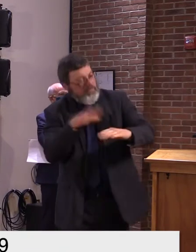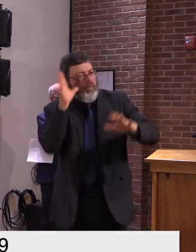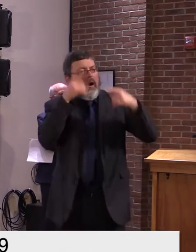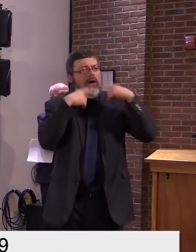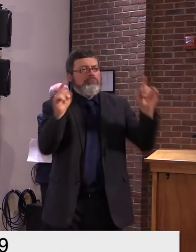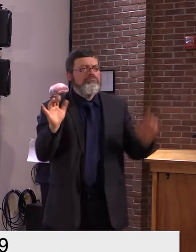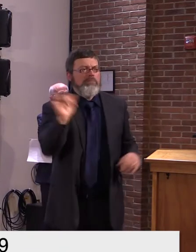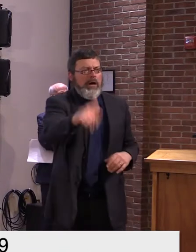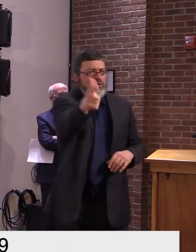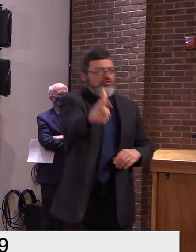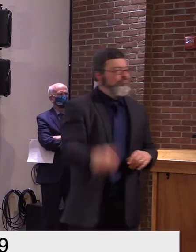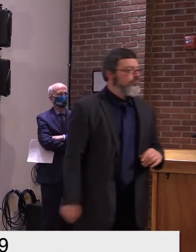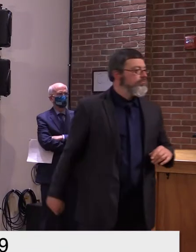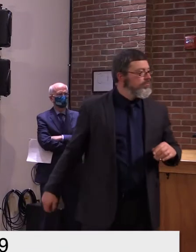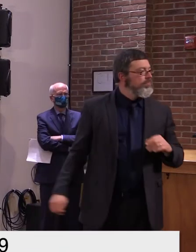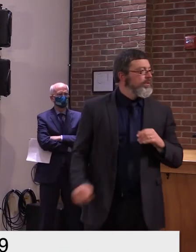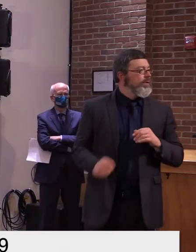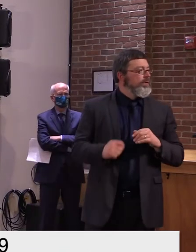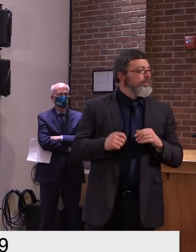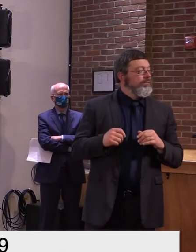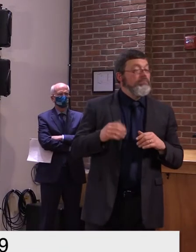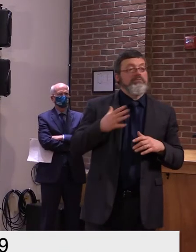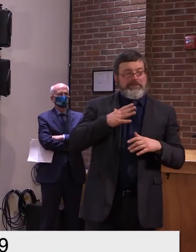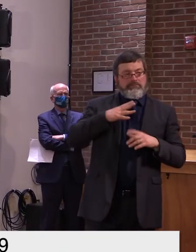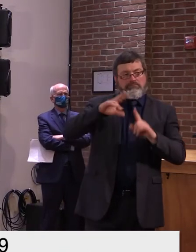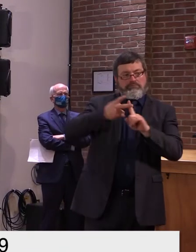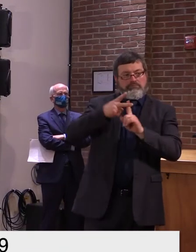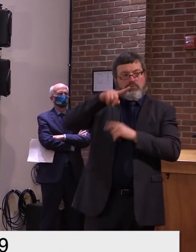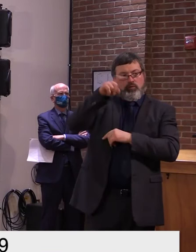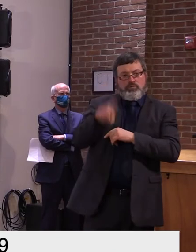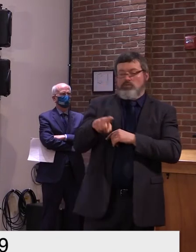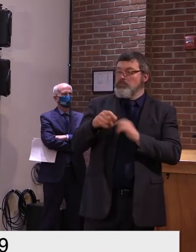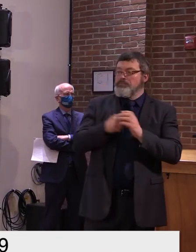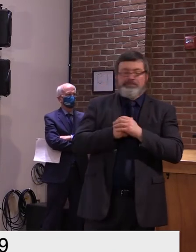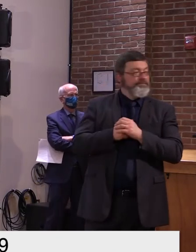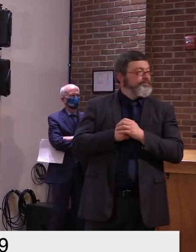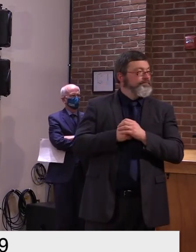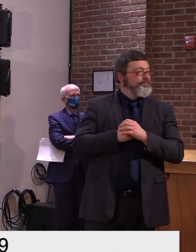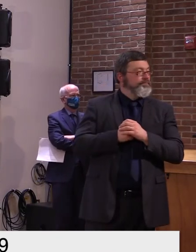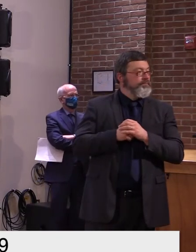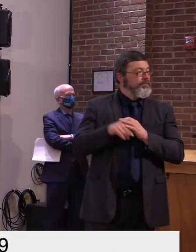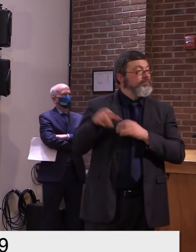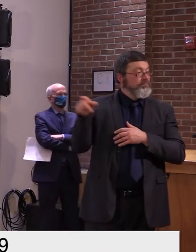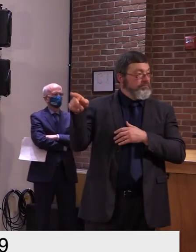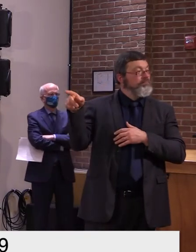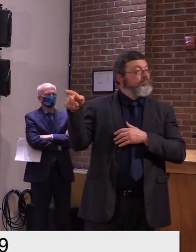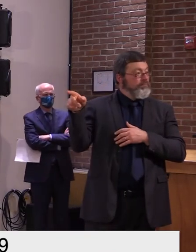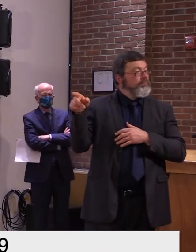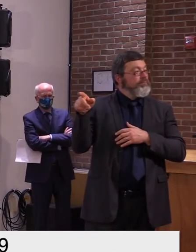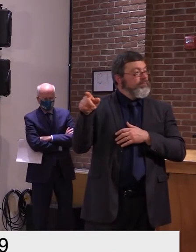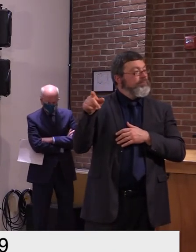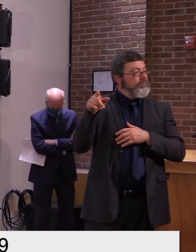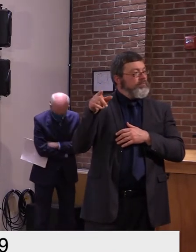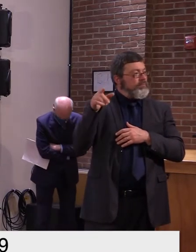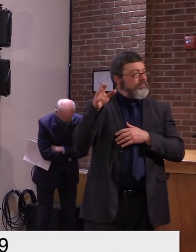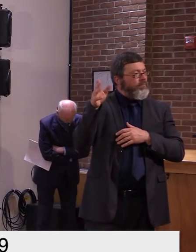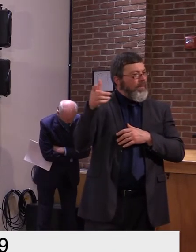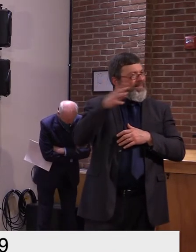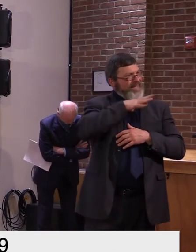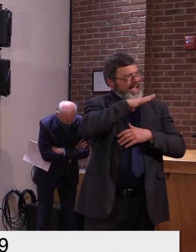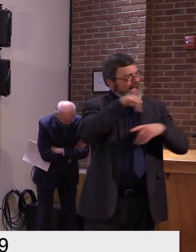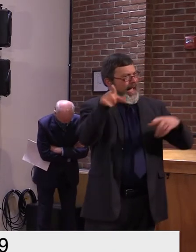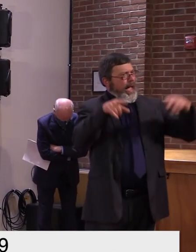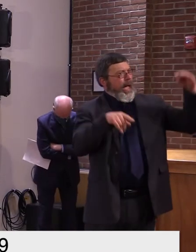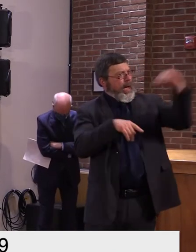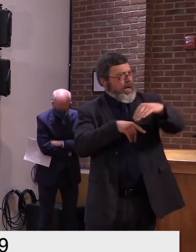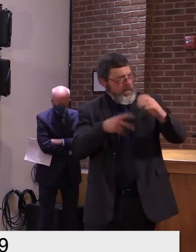And what kind of duration at least a sustained level would you need to see? Early January, mid-January? Yeah,